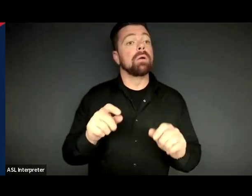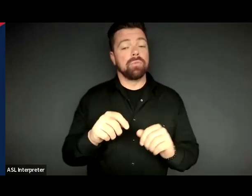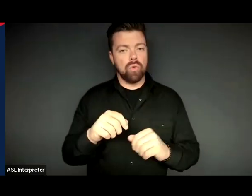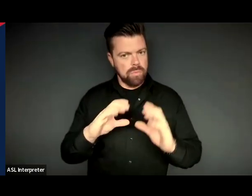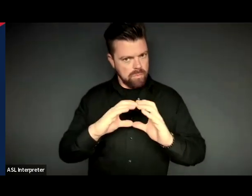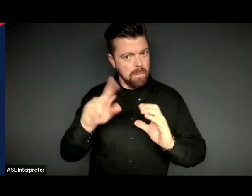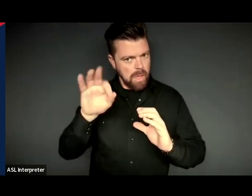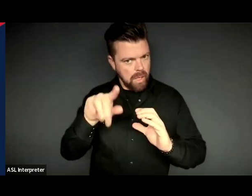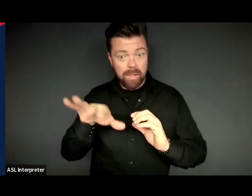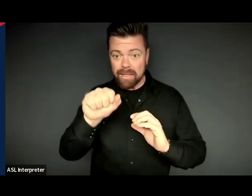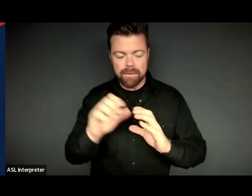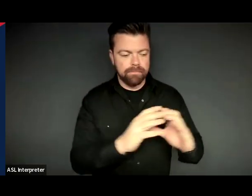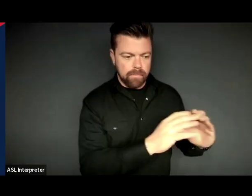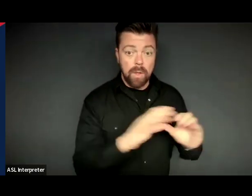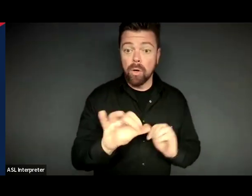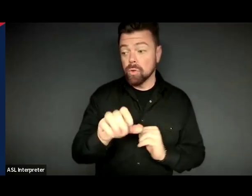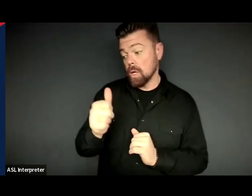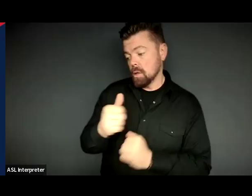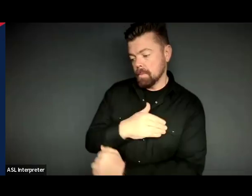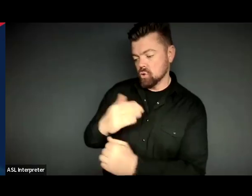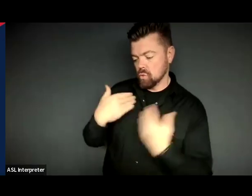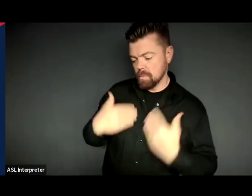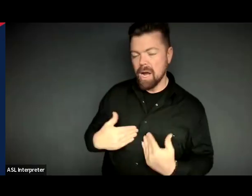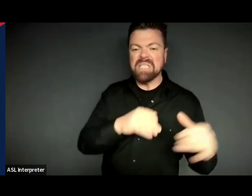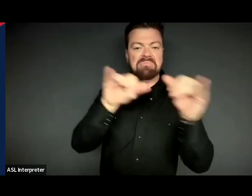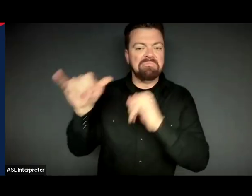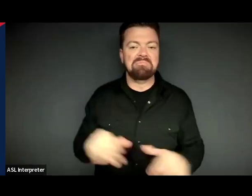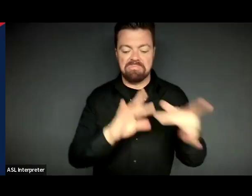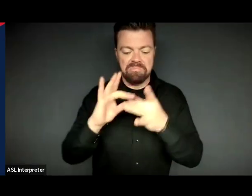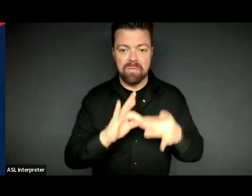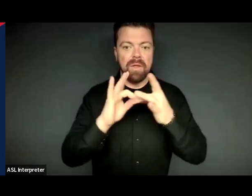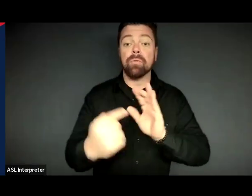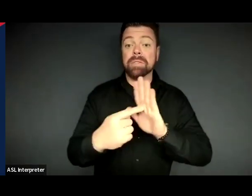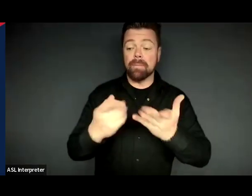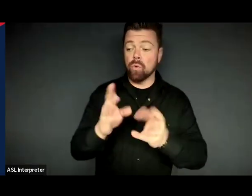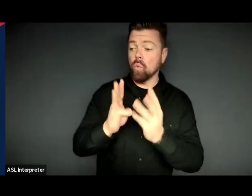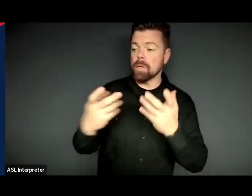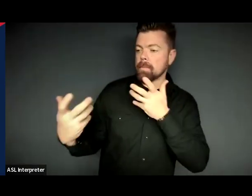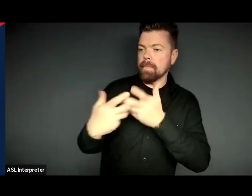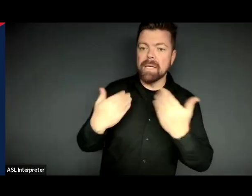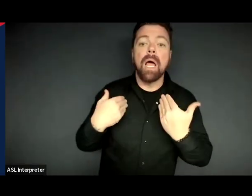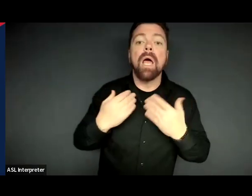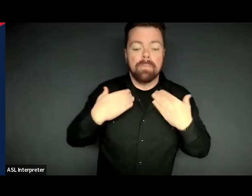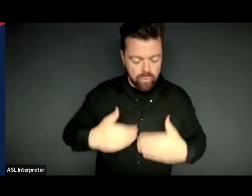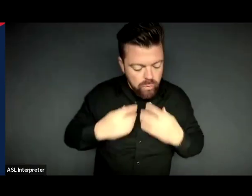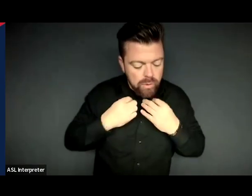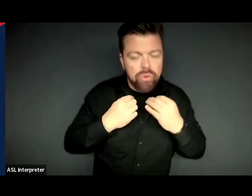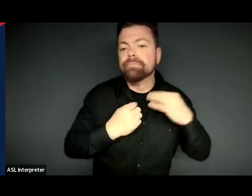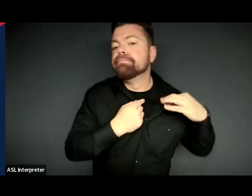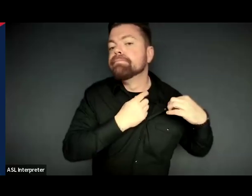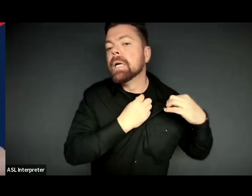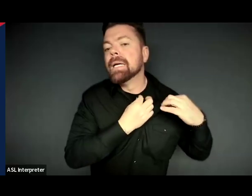in your body do this. And so you have to dress for the weather. I have my sweatshirt on. I have a t-shirt on under my